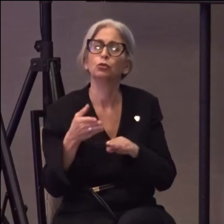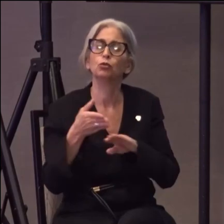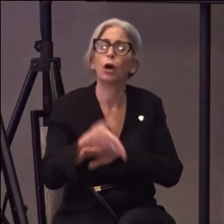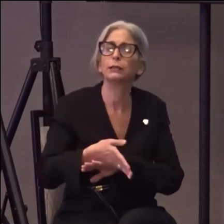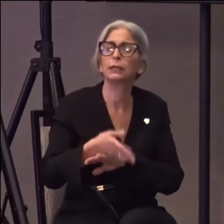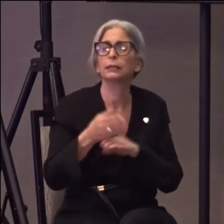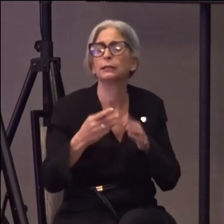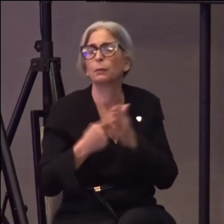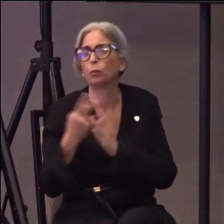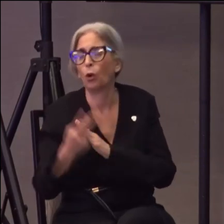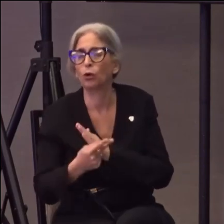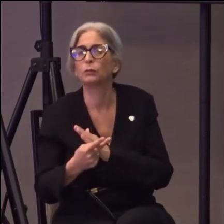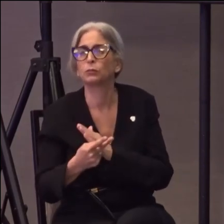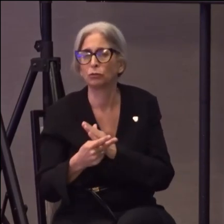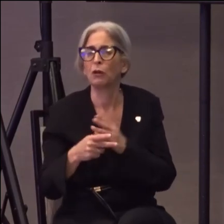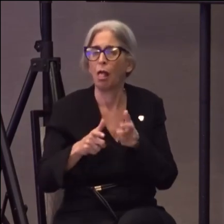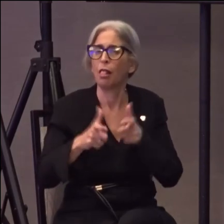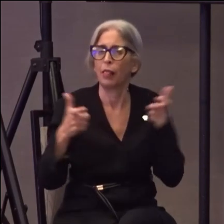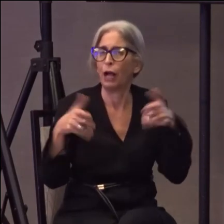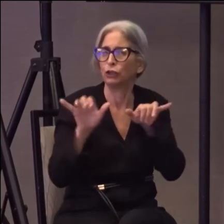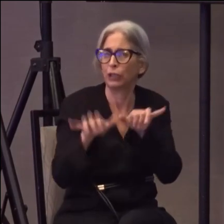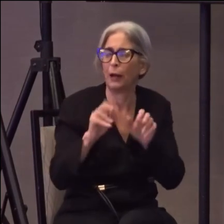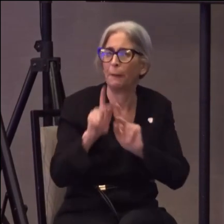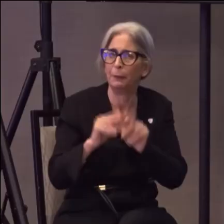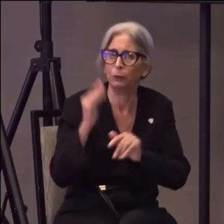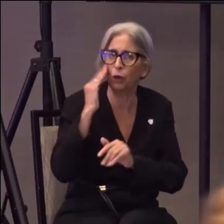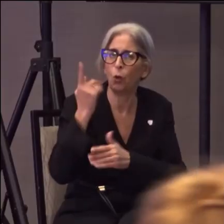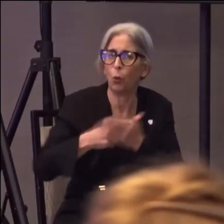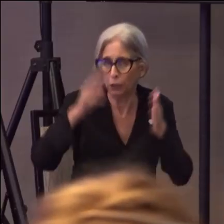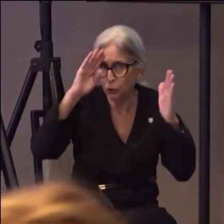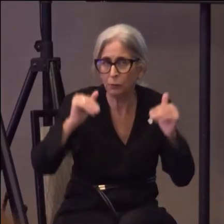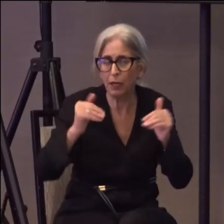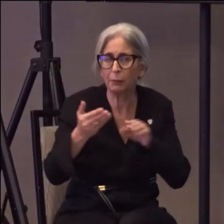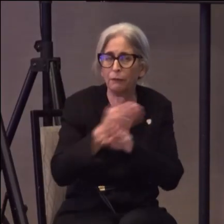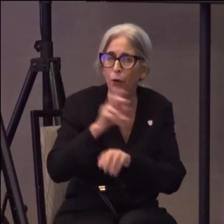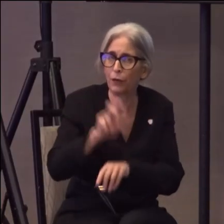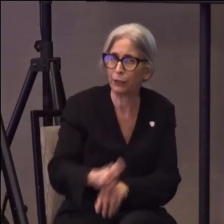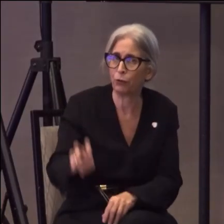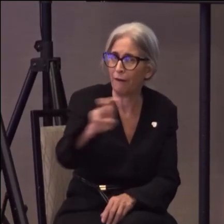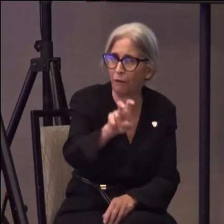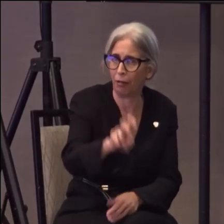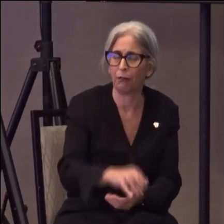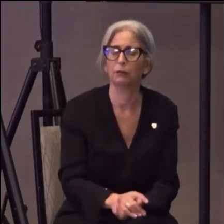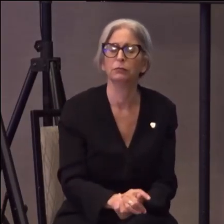curb ramps at large scale so that people know what to expect before they travel.